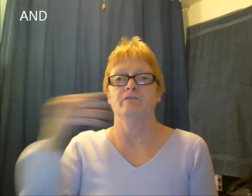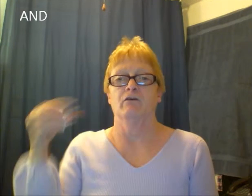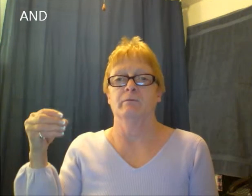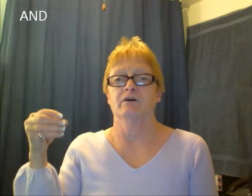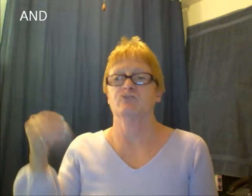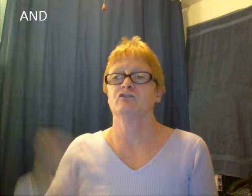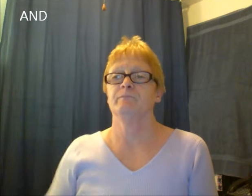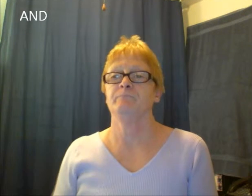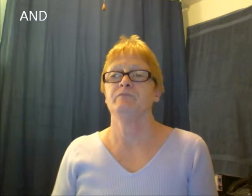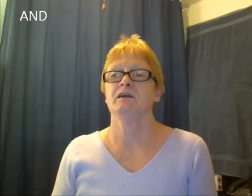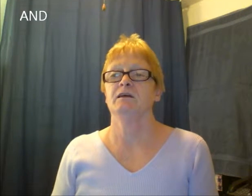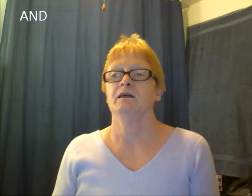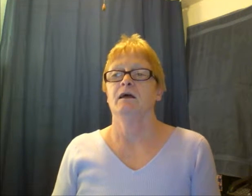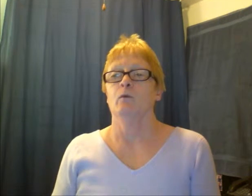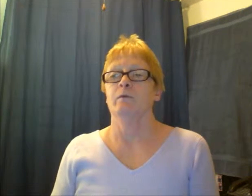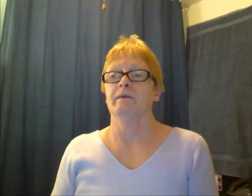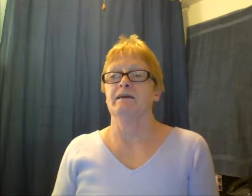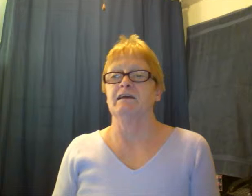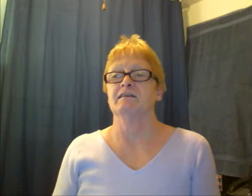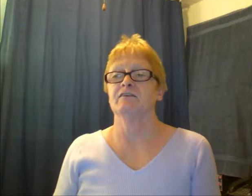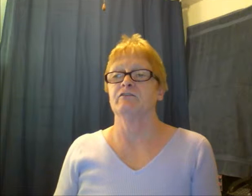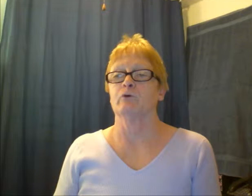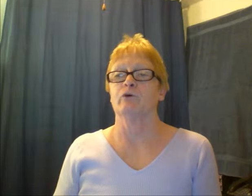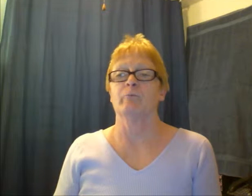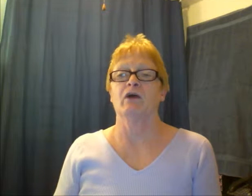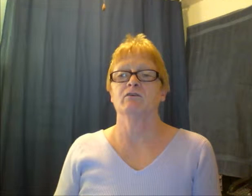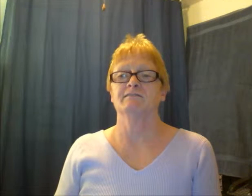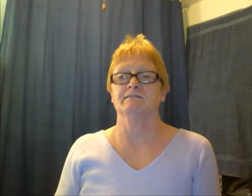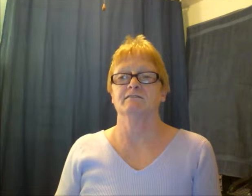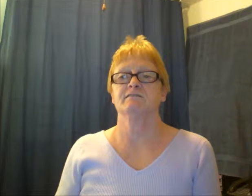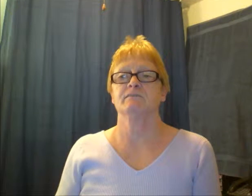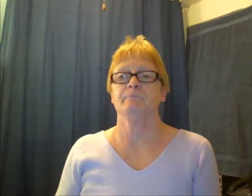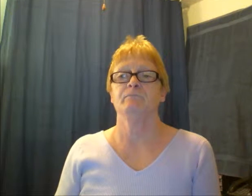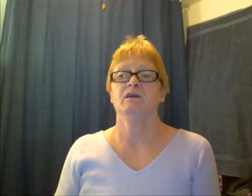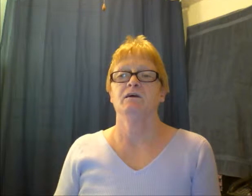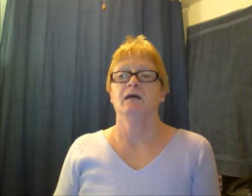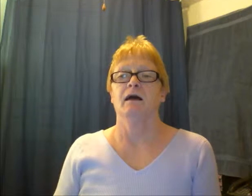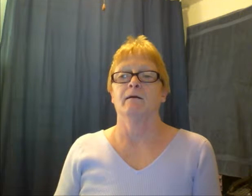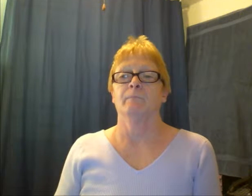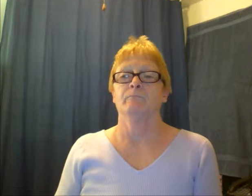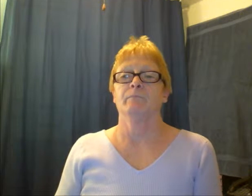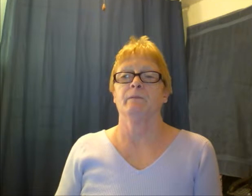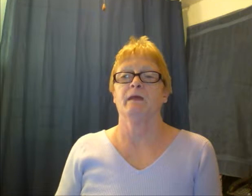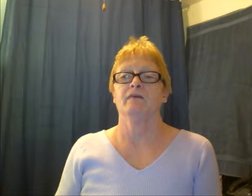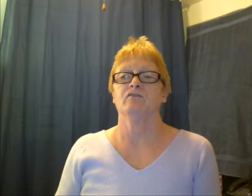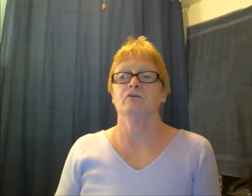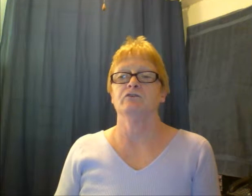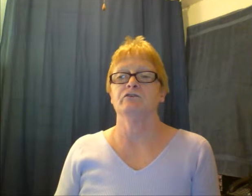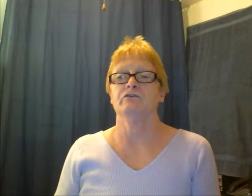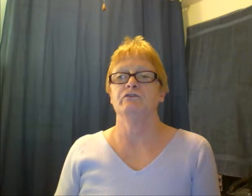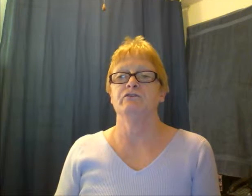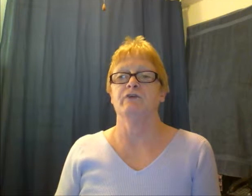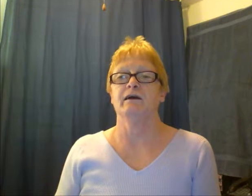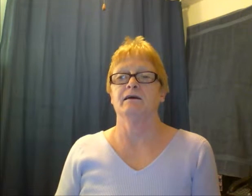very much when making lists or comparisons, ASL uses